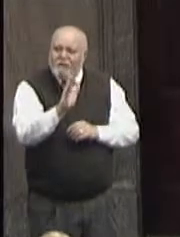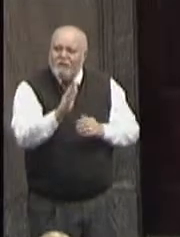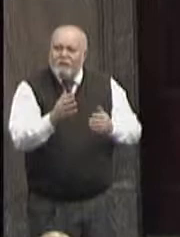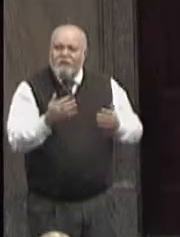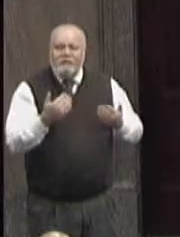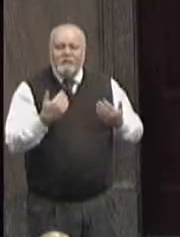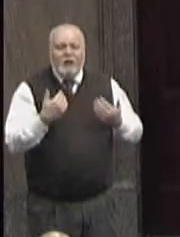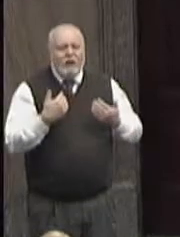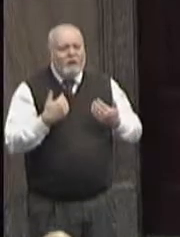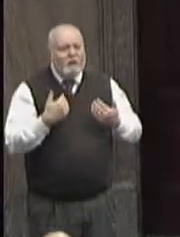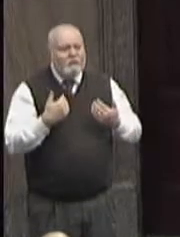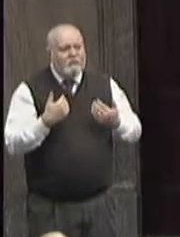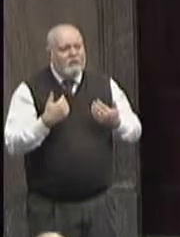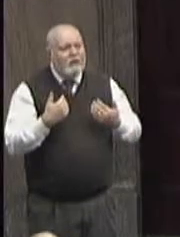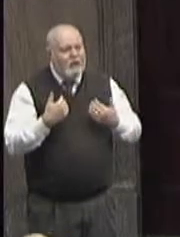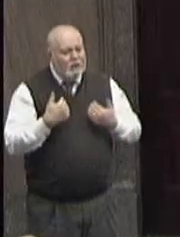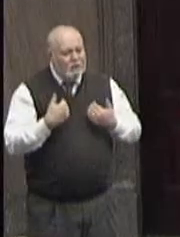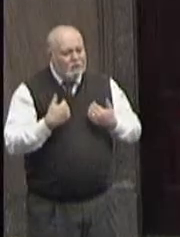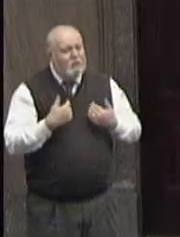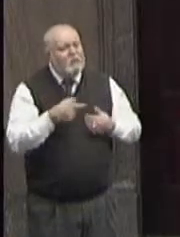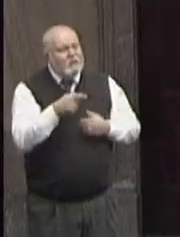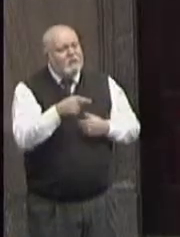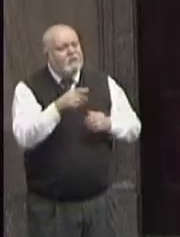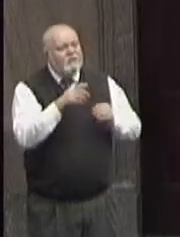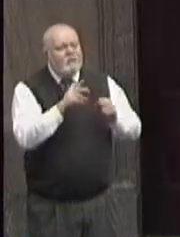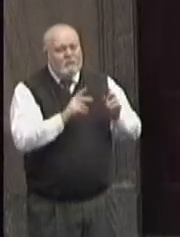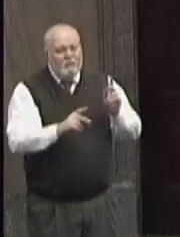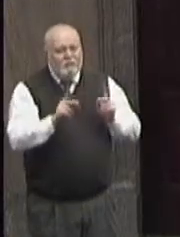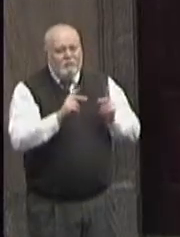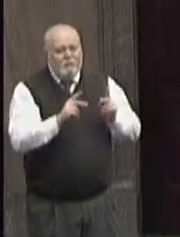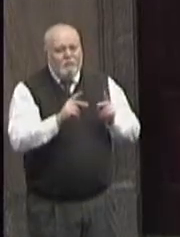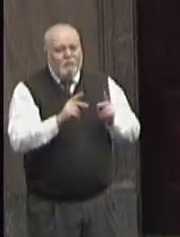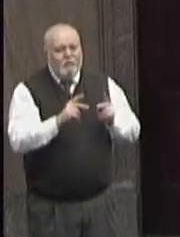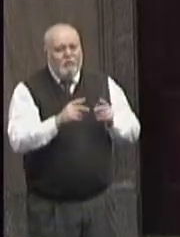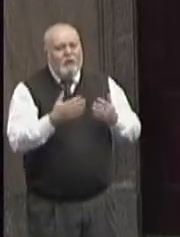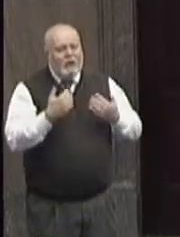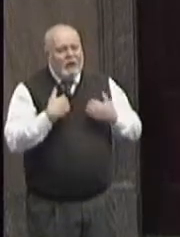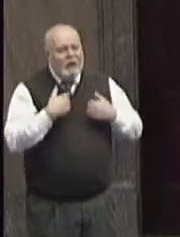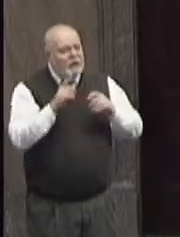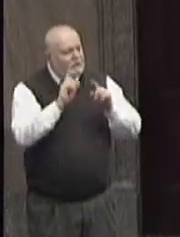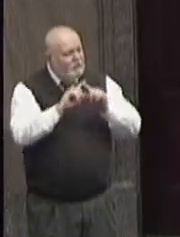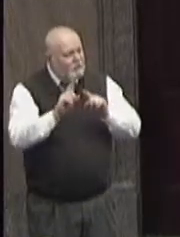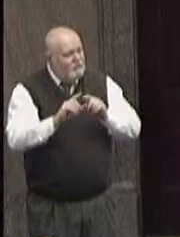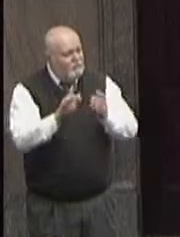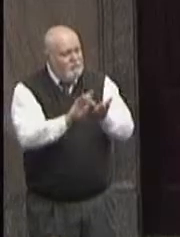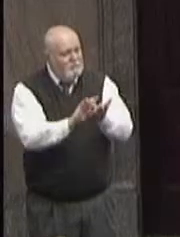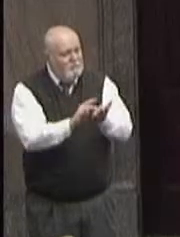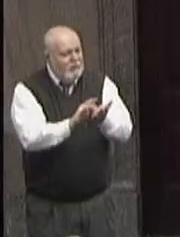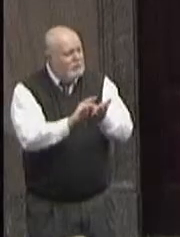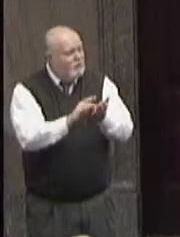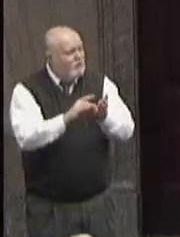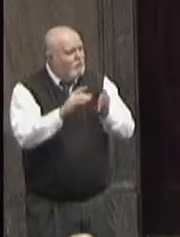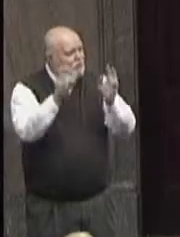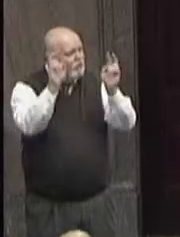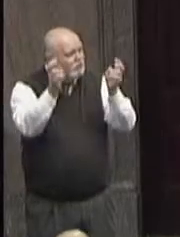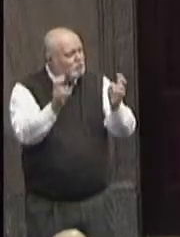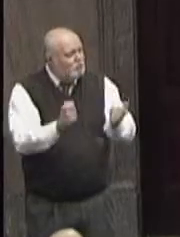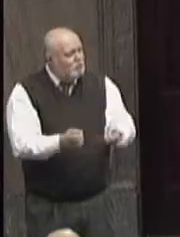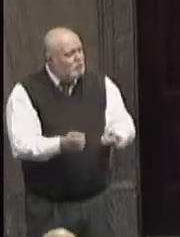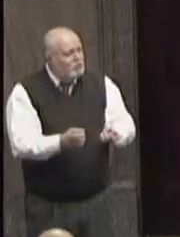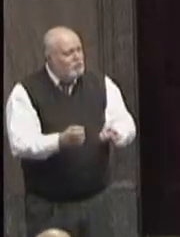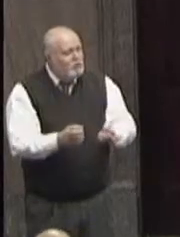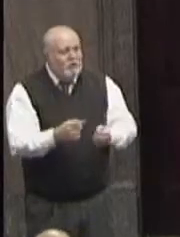lot of these individuals have come down with different medical issues. I have spoken